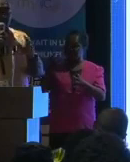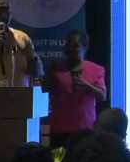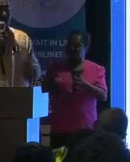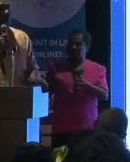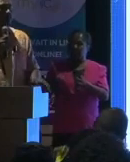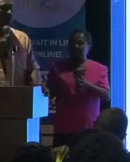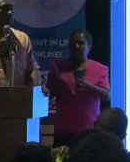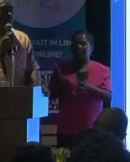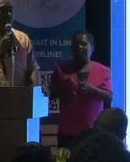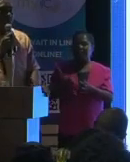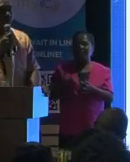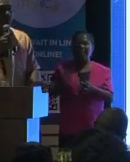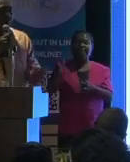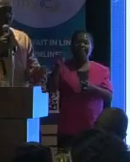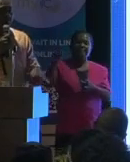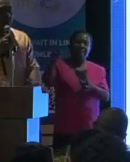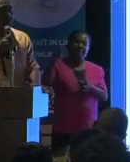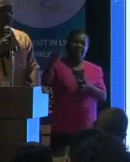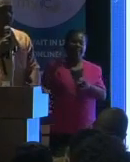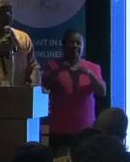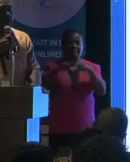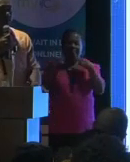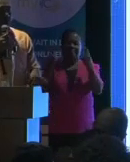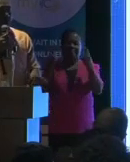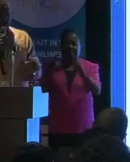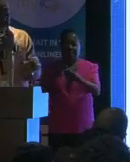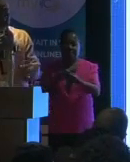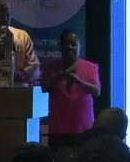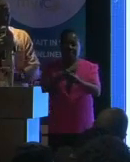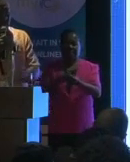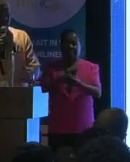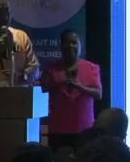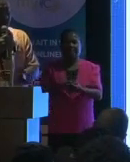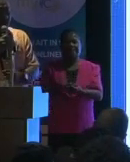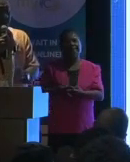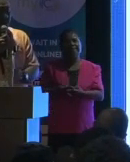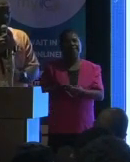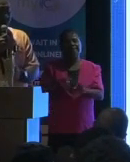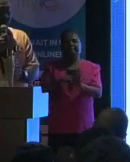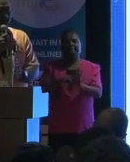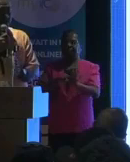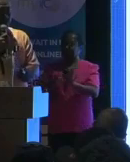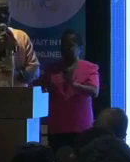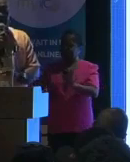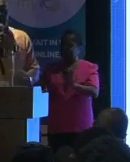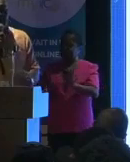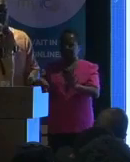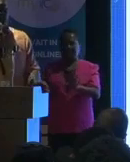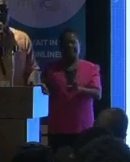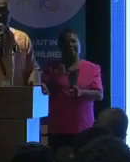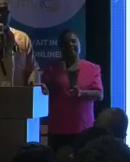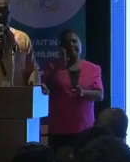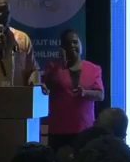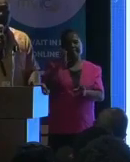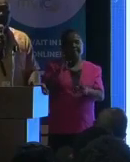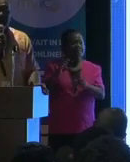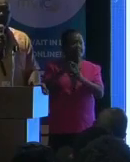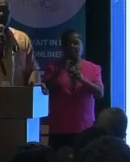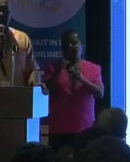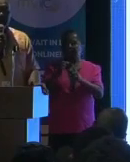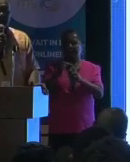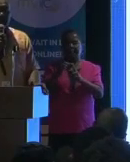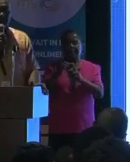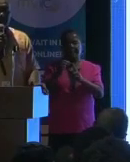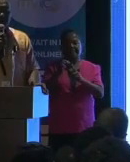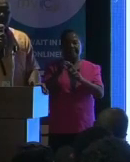have his or her own family. So they will not be regarded as your dependent.